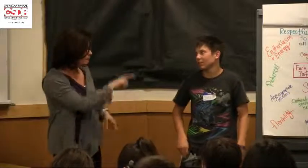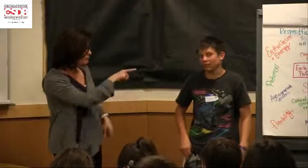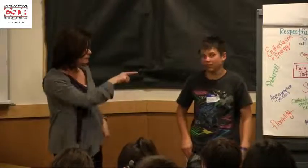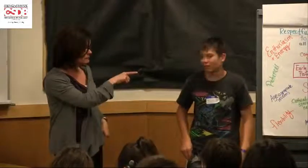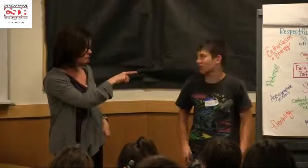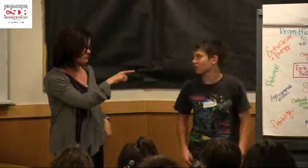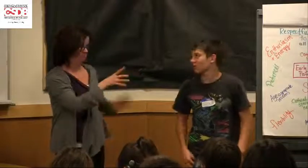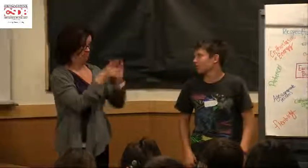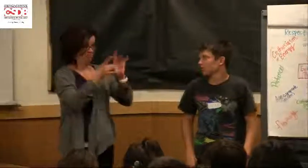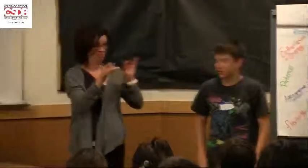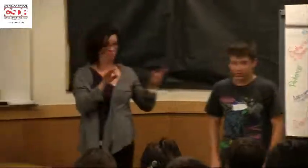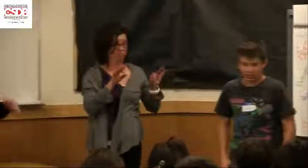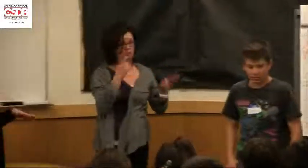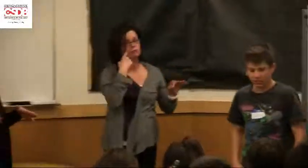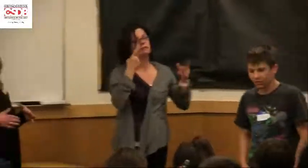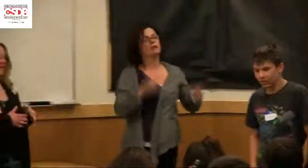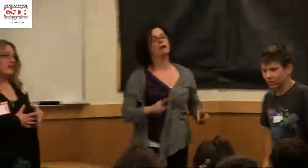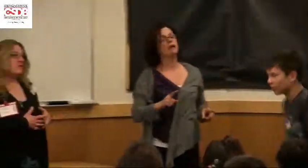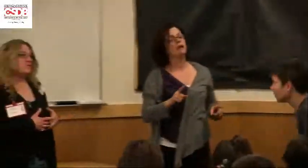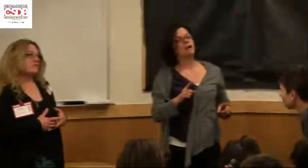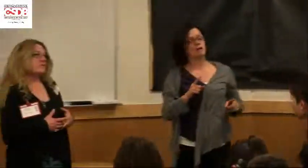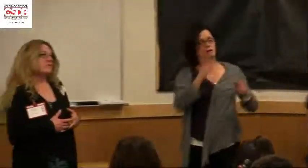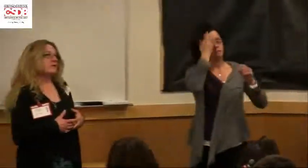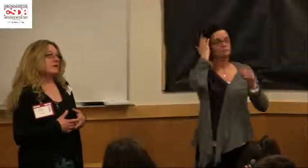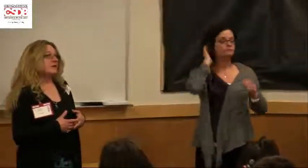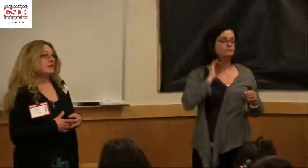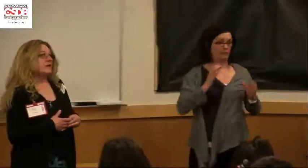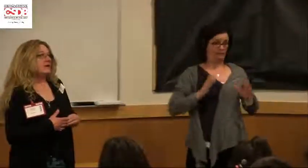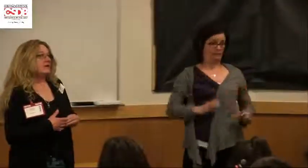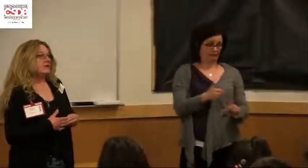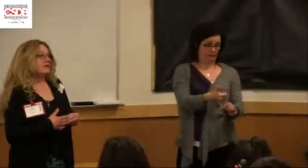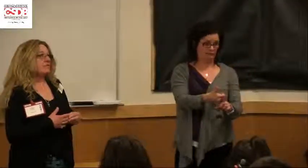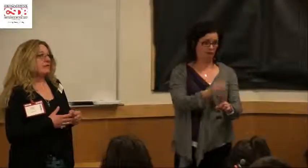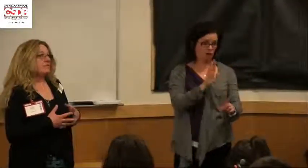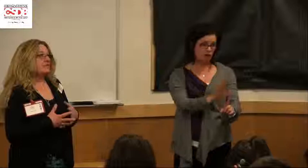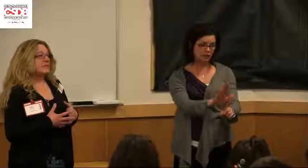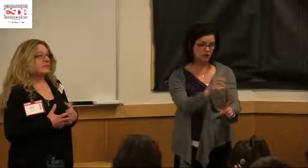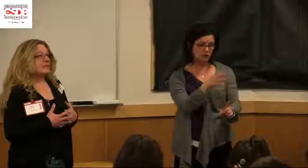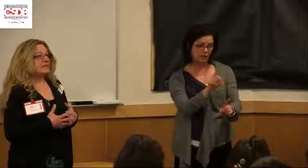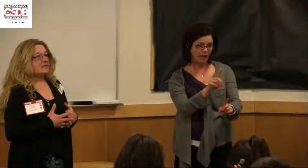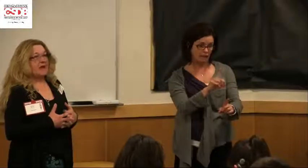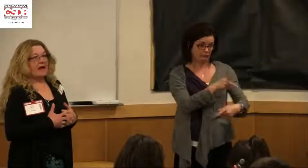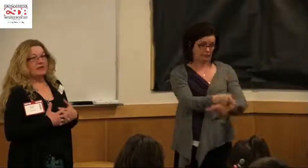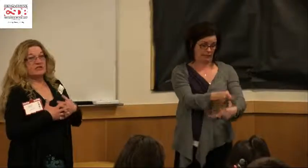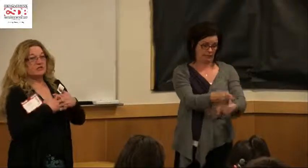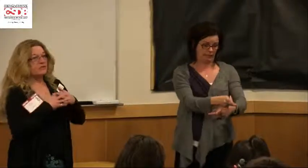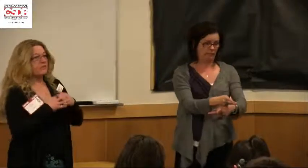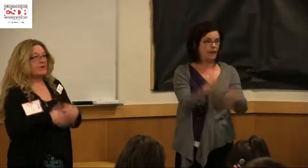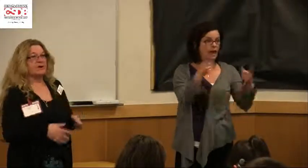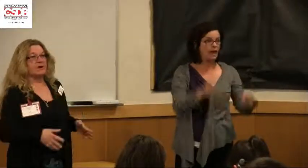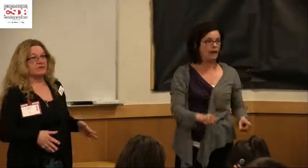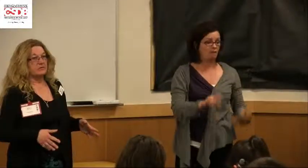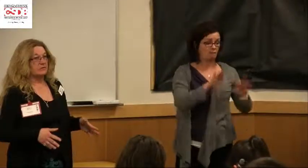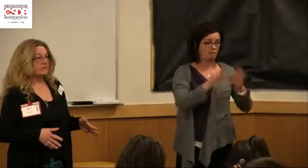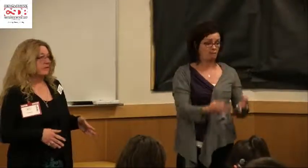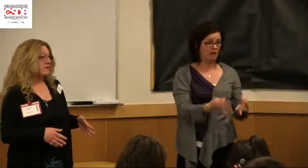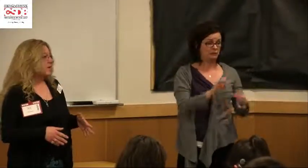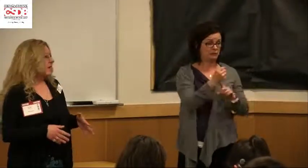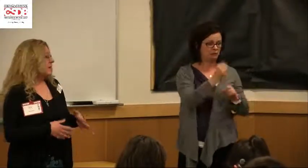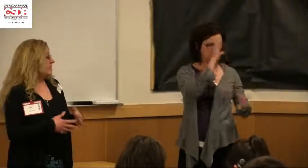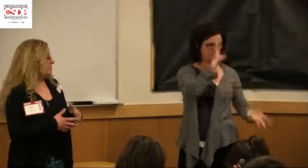recently had a client whose child was taking care of them, and the family dynamics actually fell